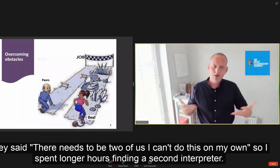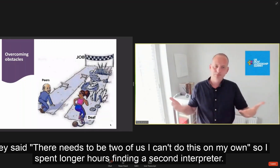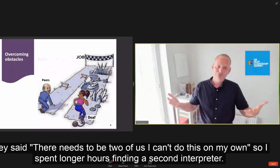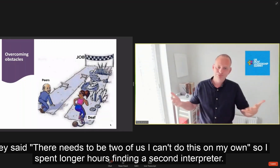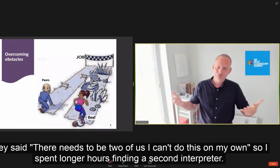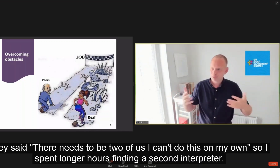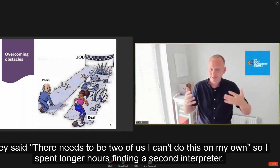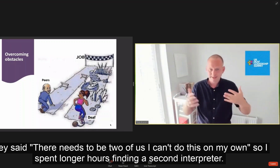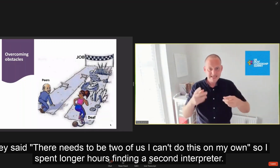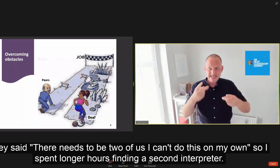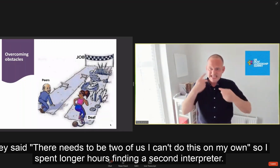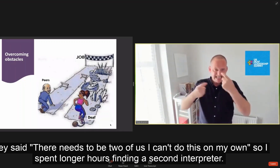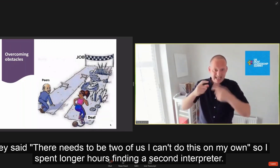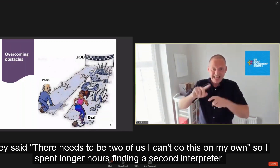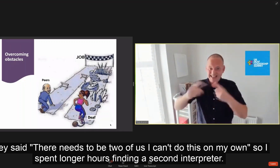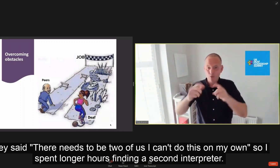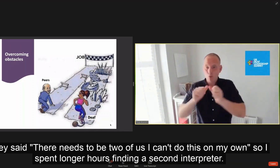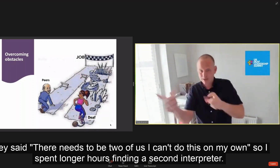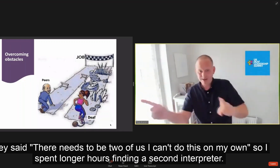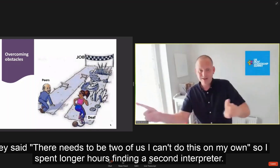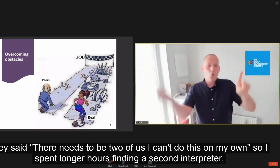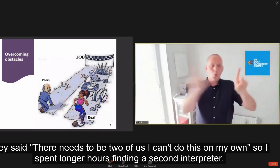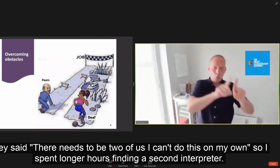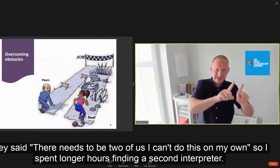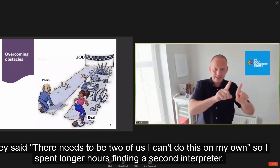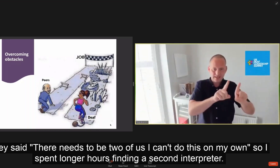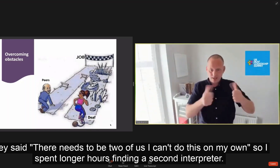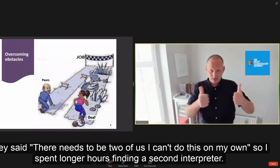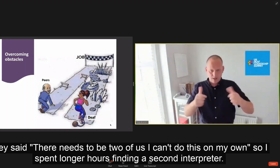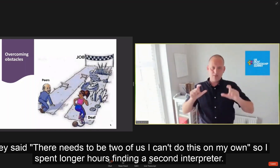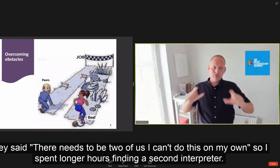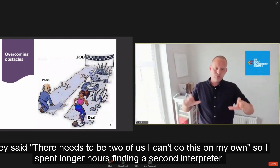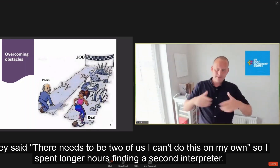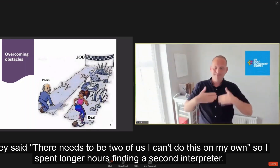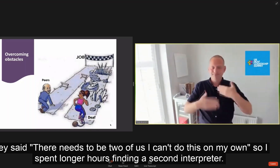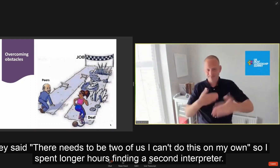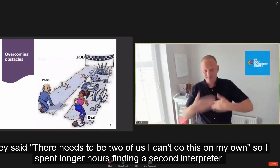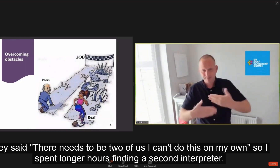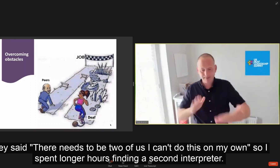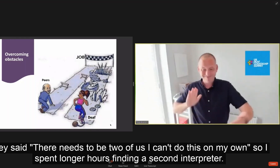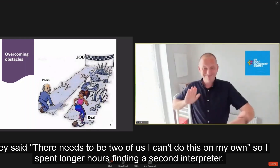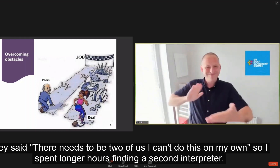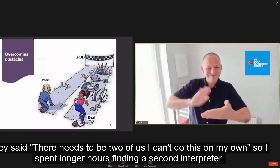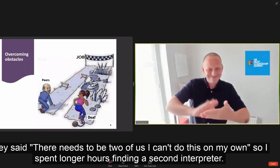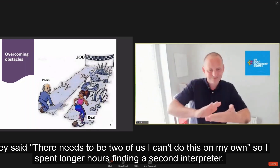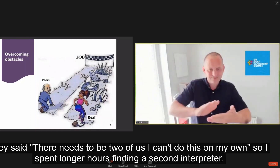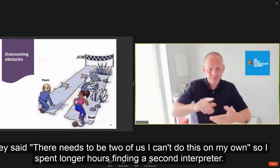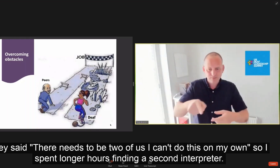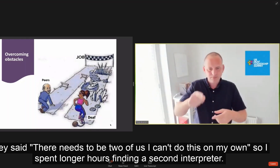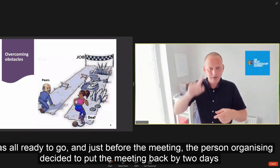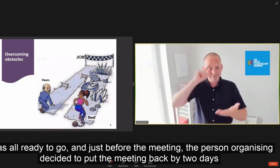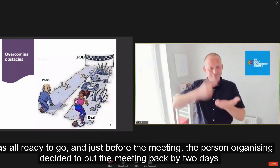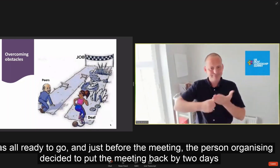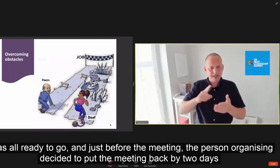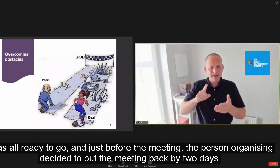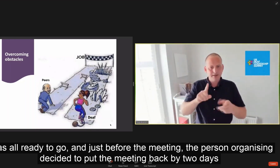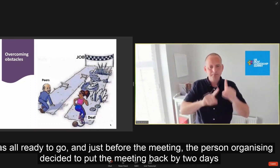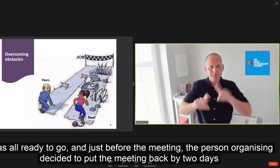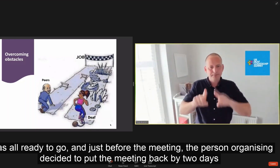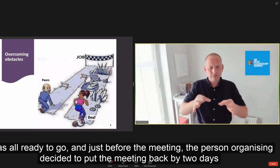And then that interpreter said, there needs to be 2 of us. I can't do this on my own. So I spent hours longer finding a second interpreter. I was all ready to go. And just